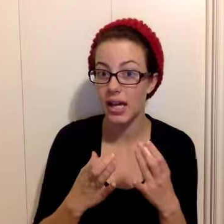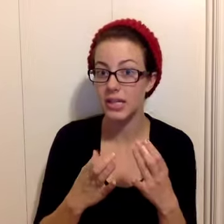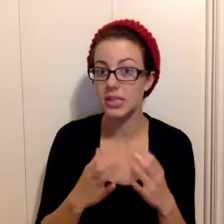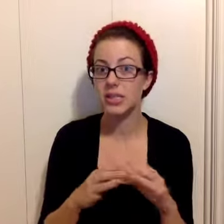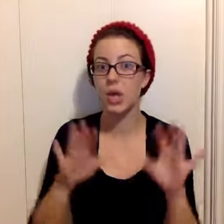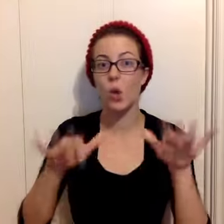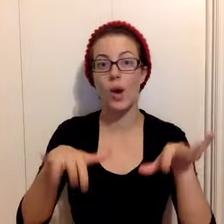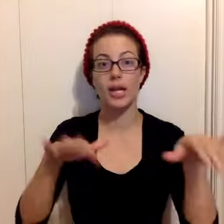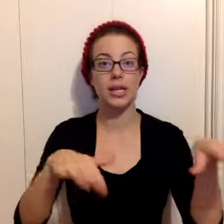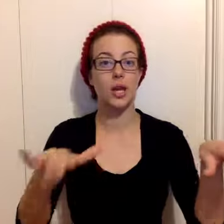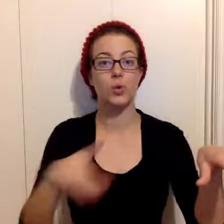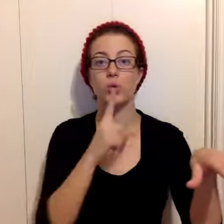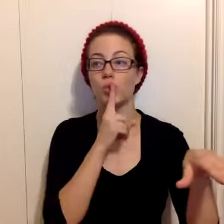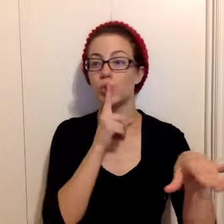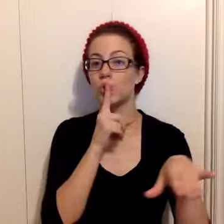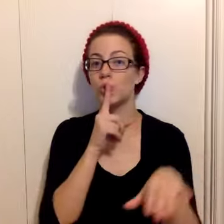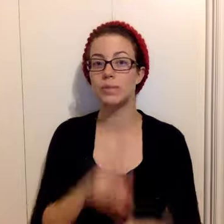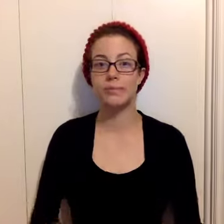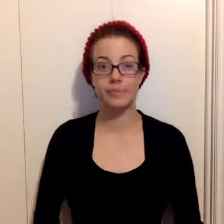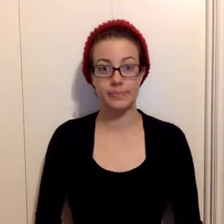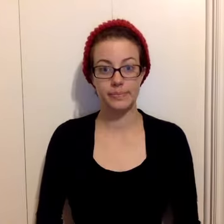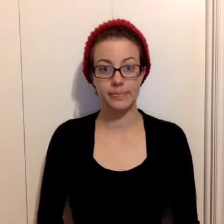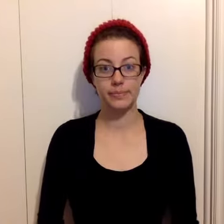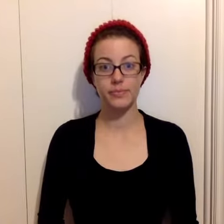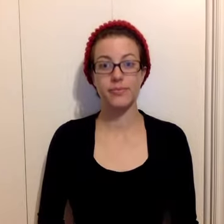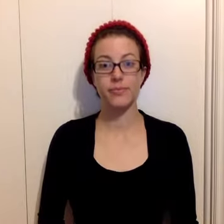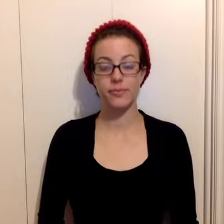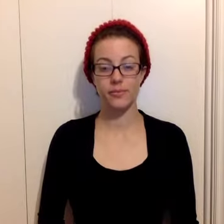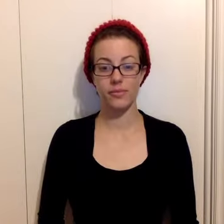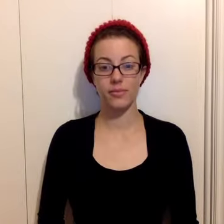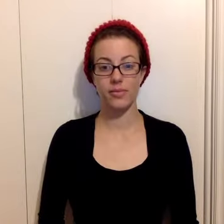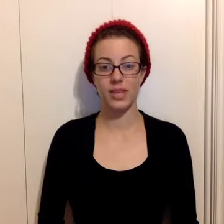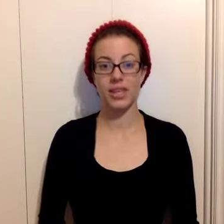please. This applies to a couple of you.